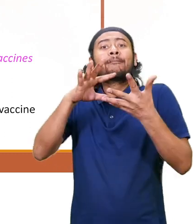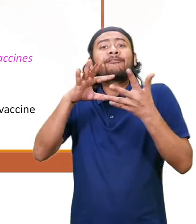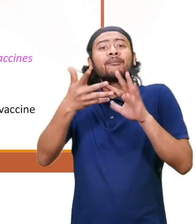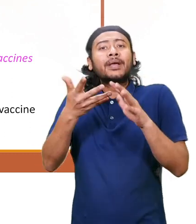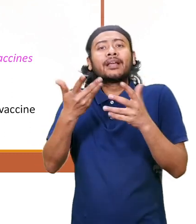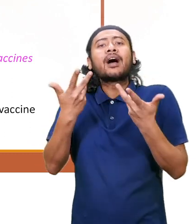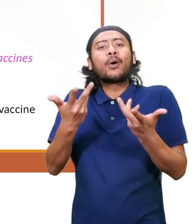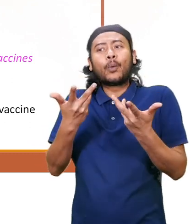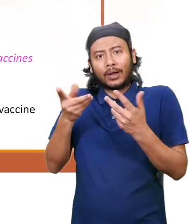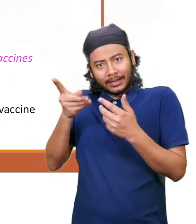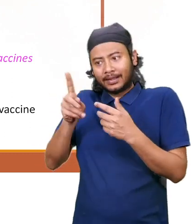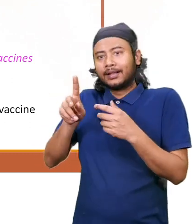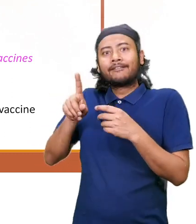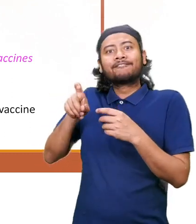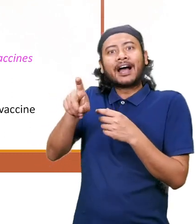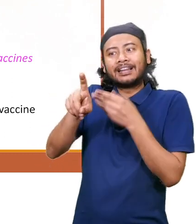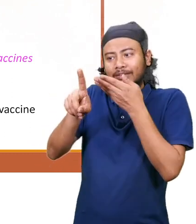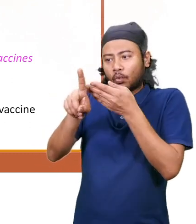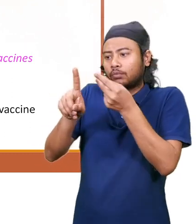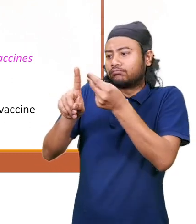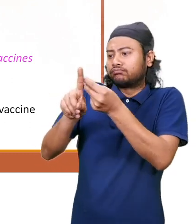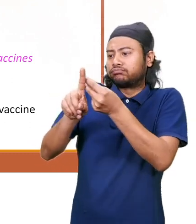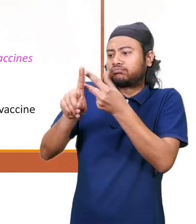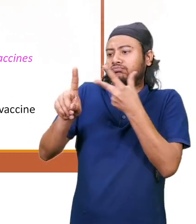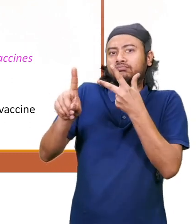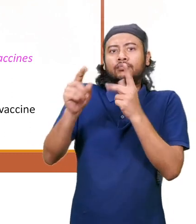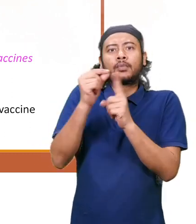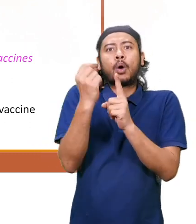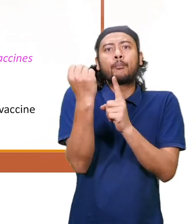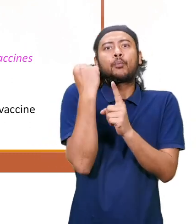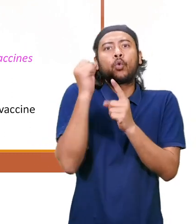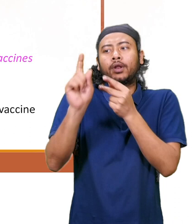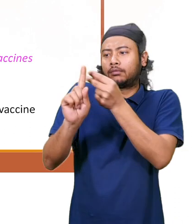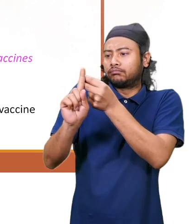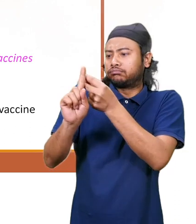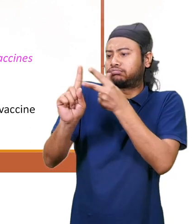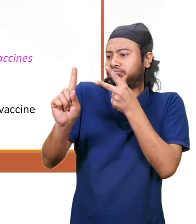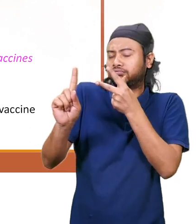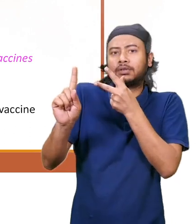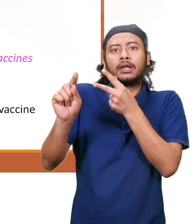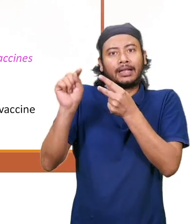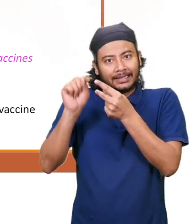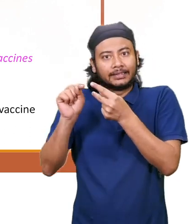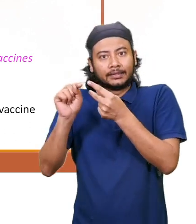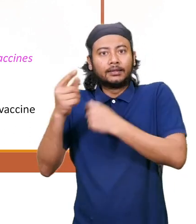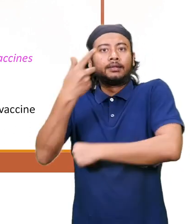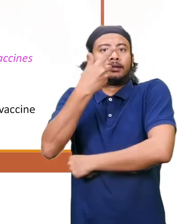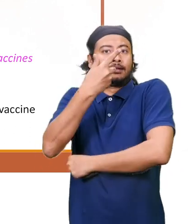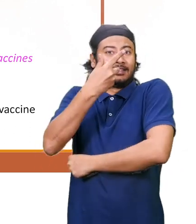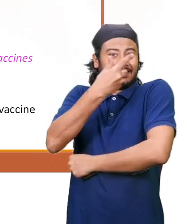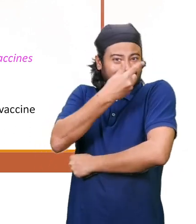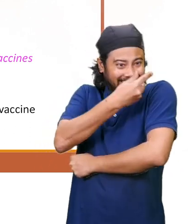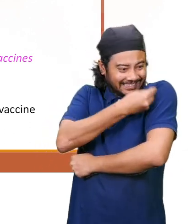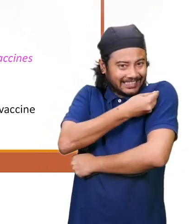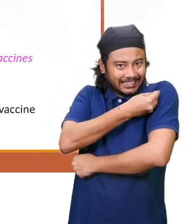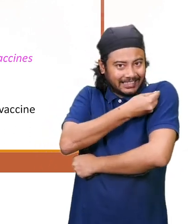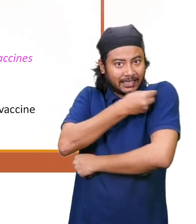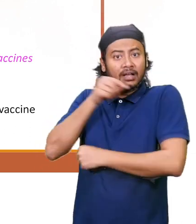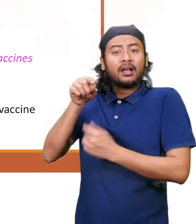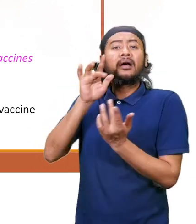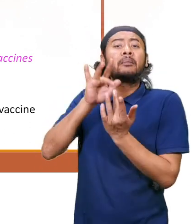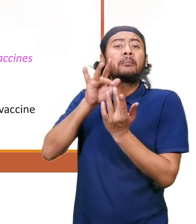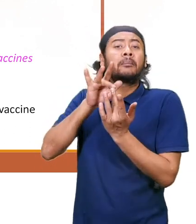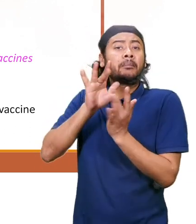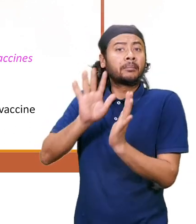surface proteins or any highly expressed proteins on the microorganisms, and then we use that to